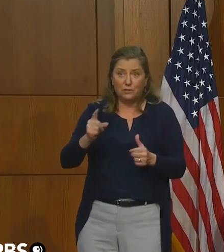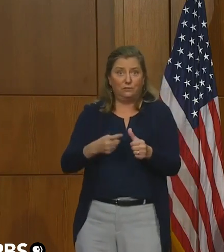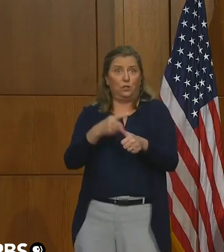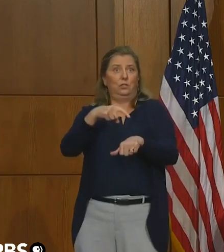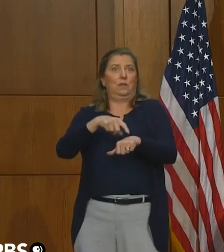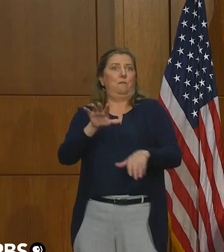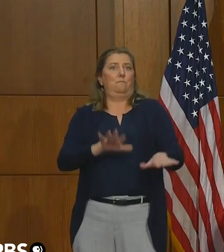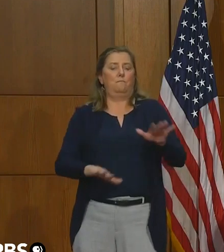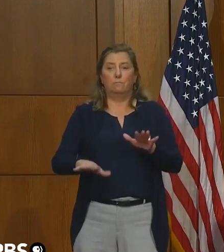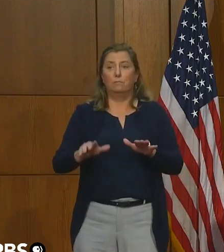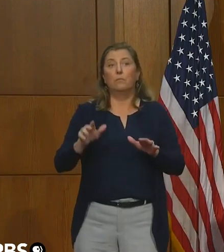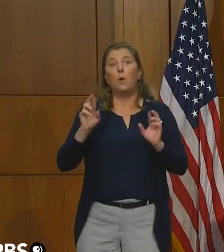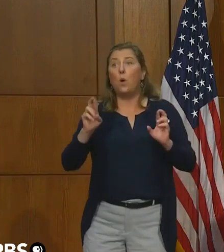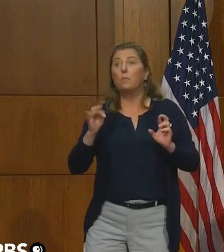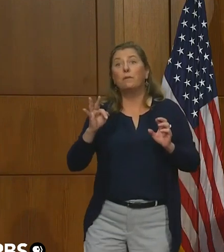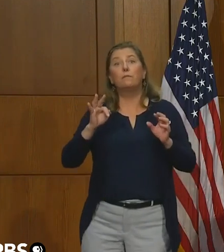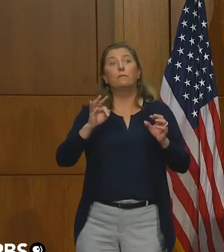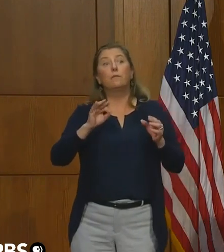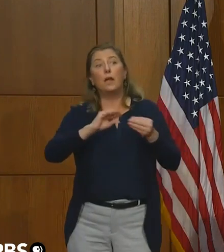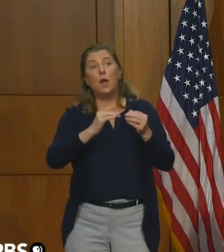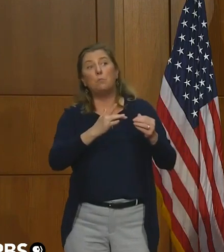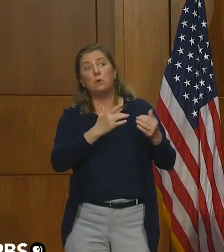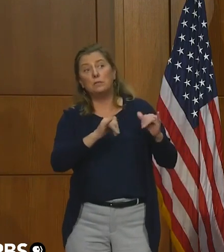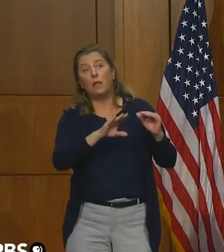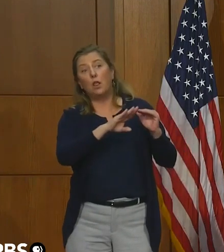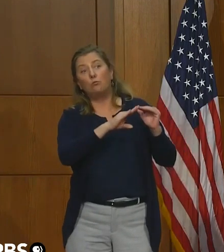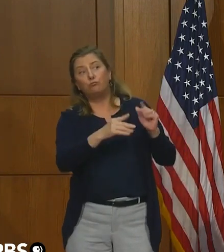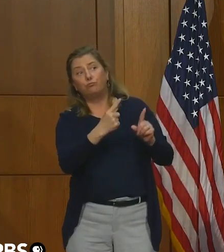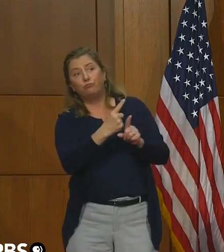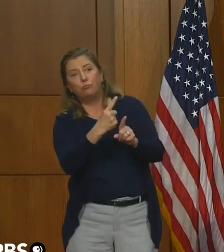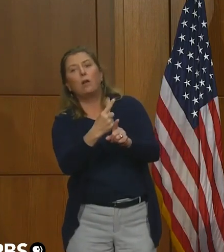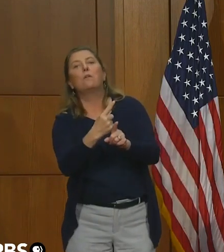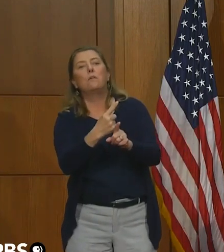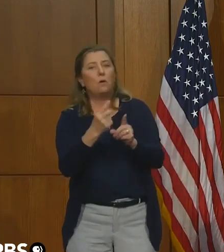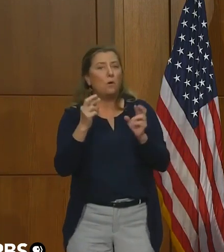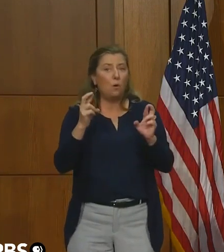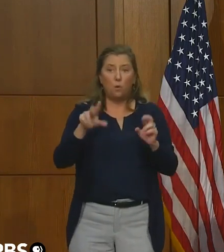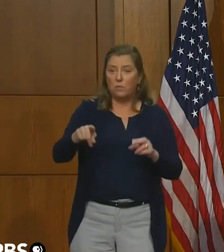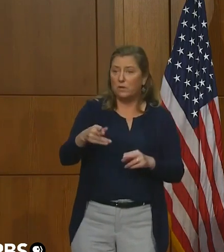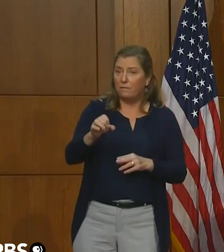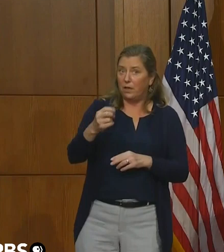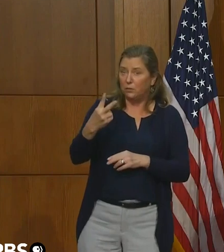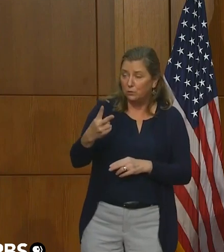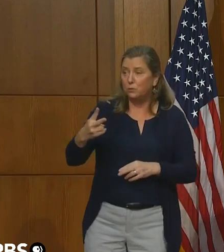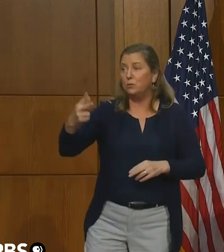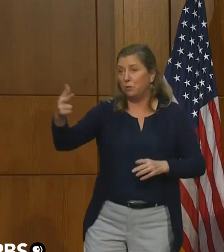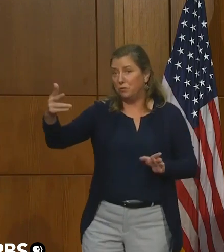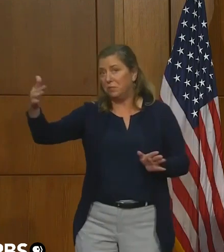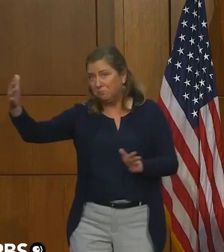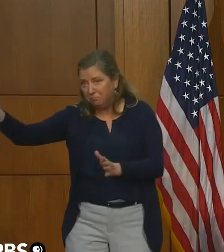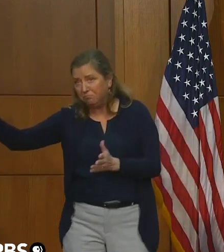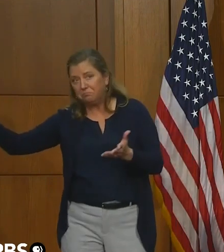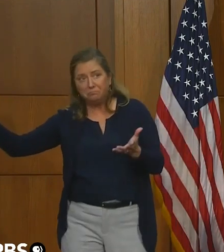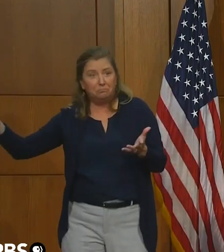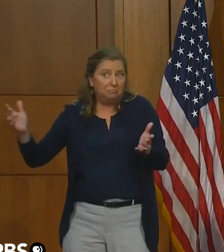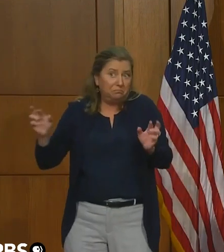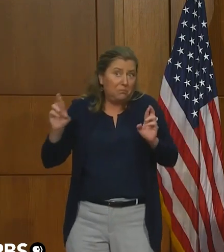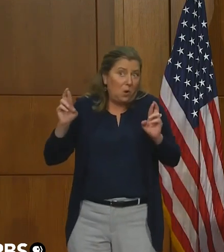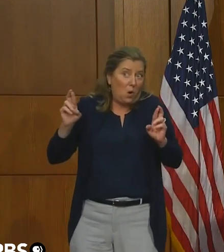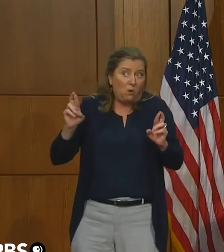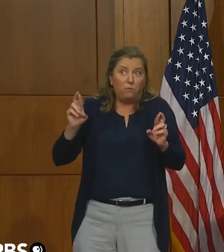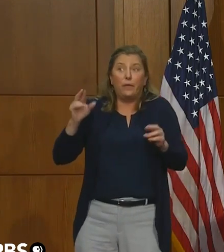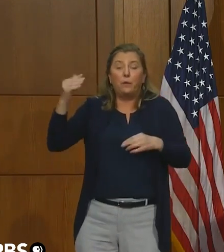that if our numbers continue to trend in the direction that they're trending, that we'll be able to move into phase two and phase three. And, you know, hopefully there'll